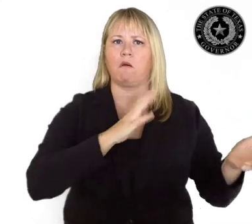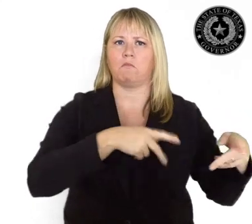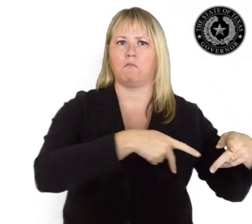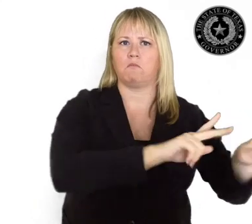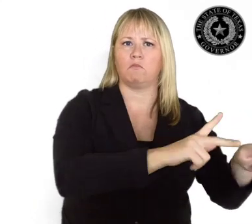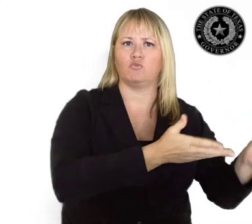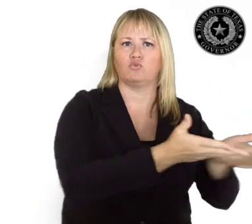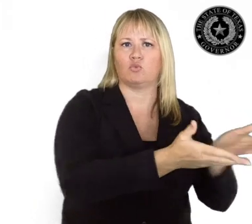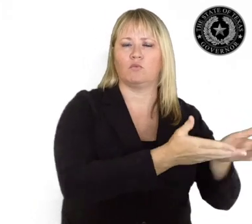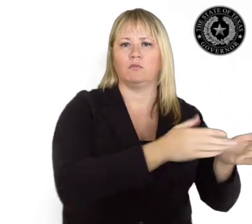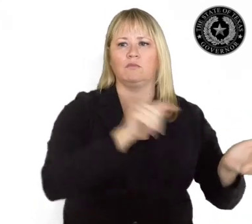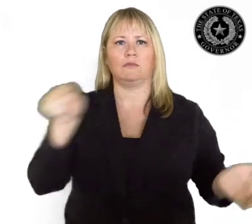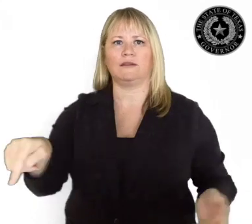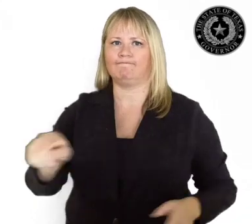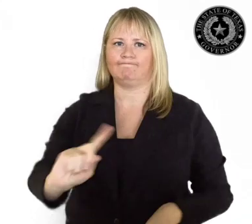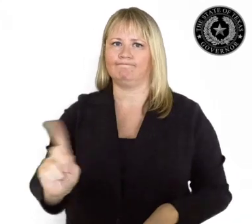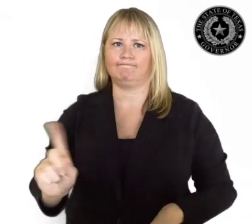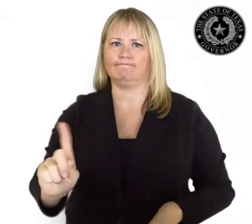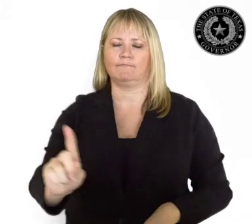or